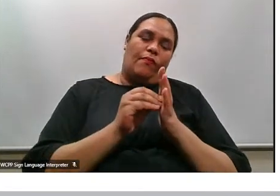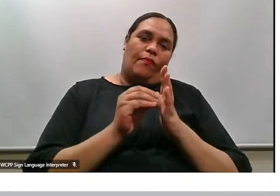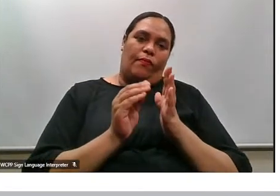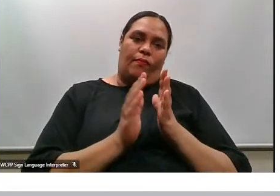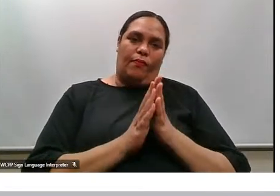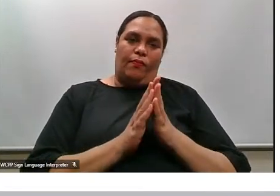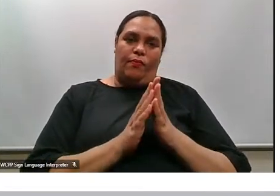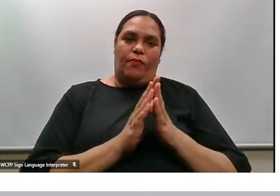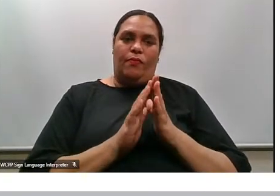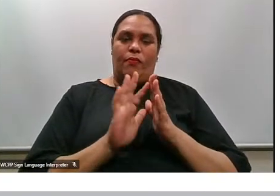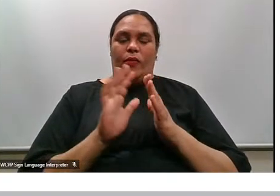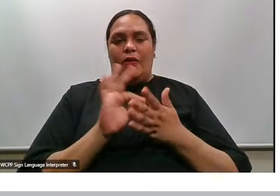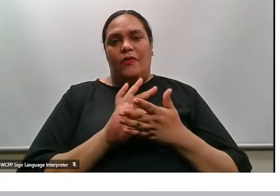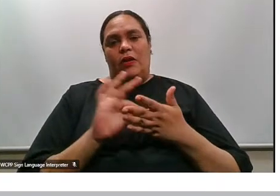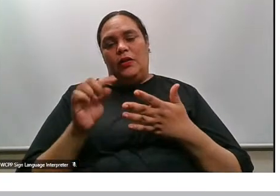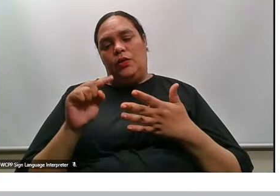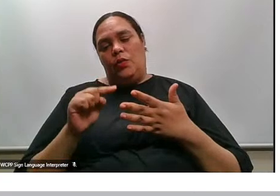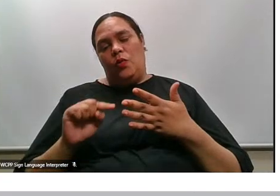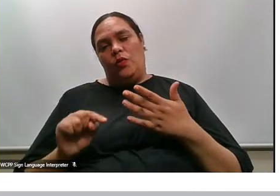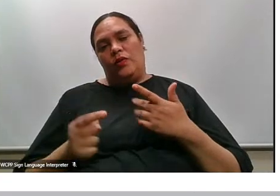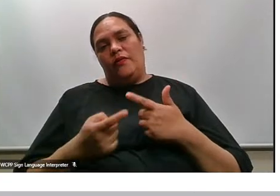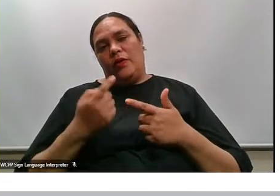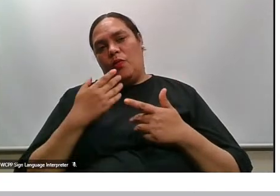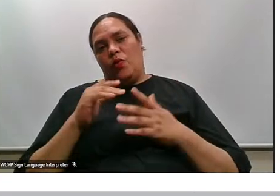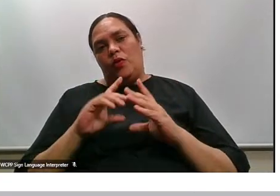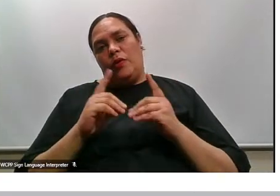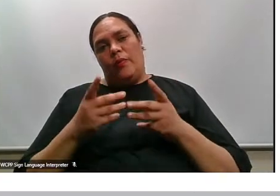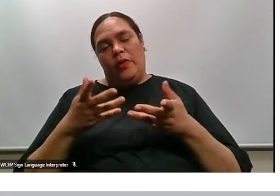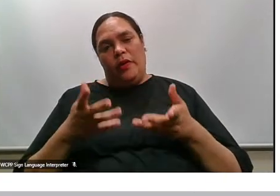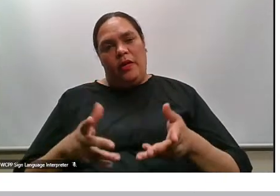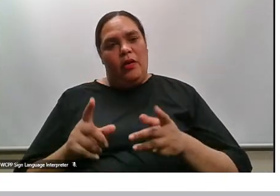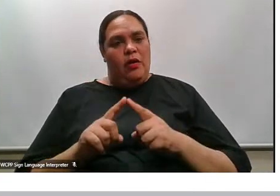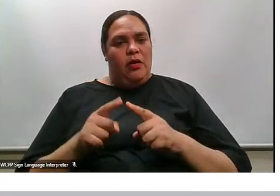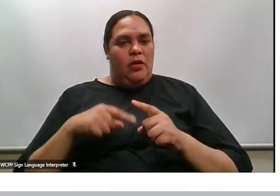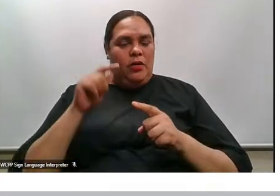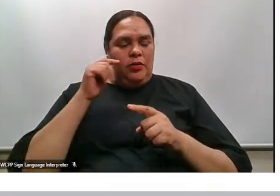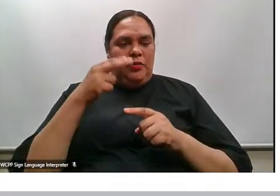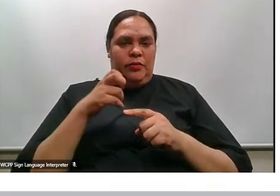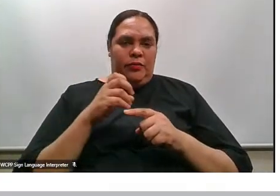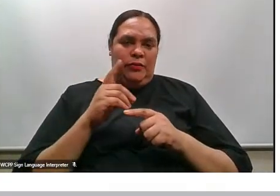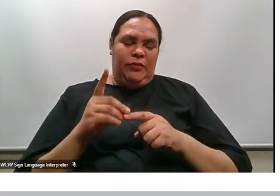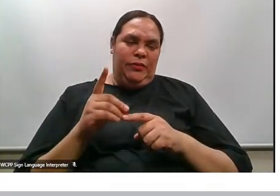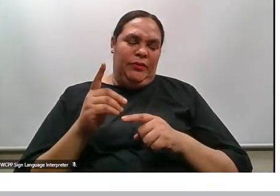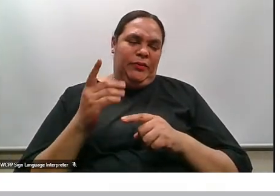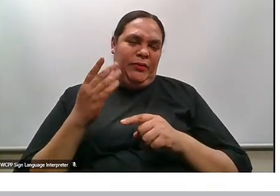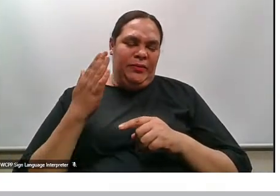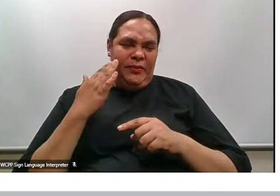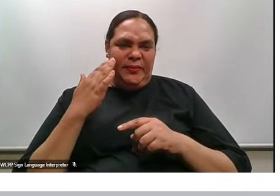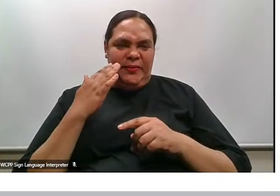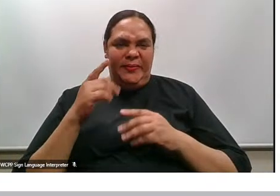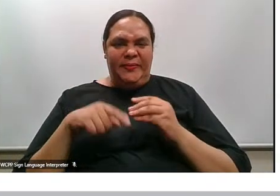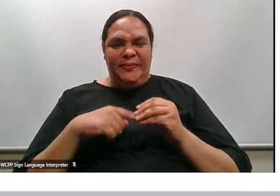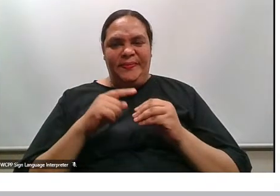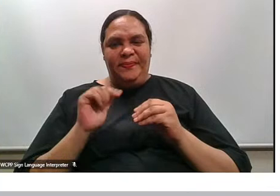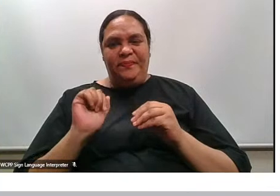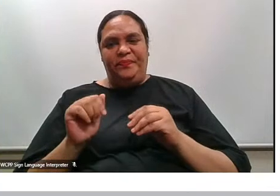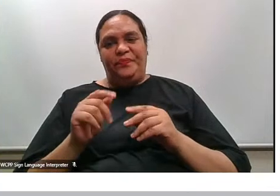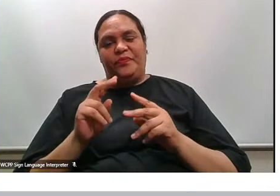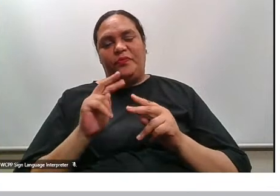Given the record of clean audits by this department, and I think the HOD alluded to the notion